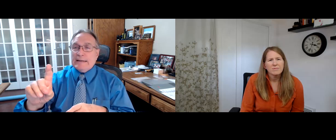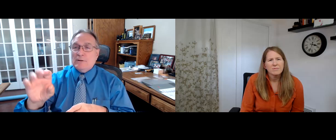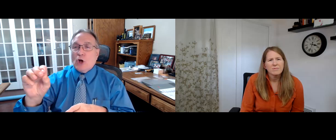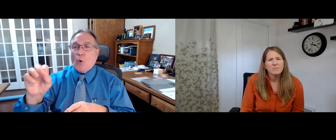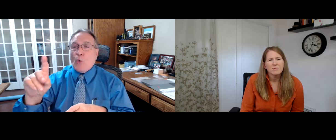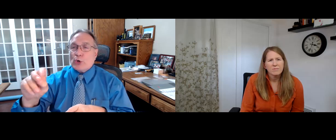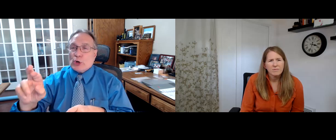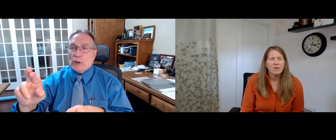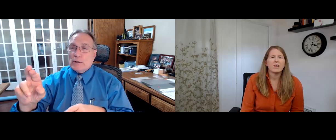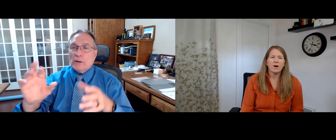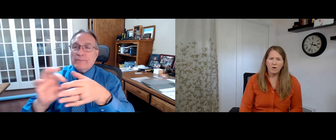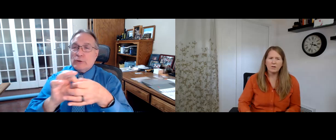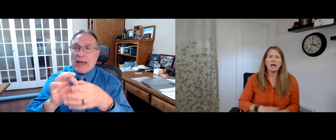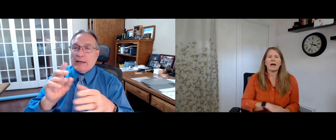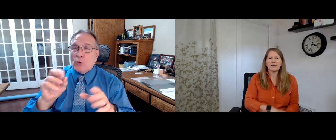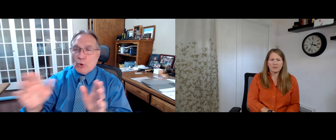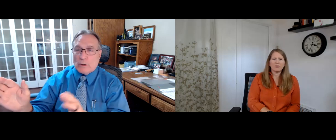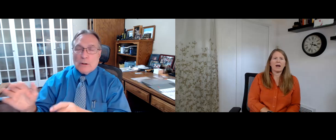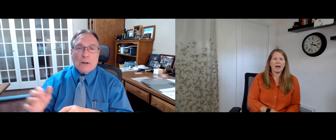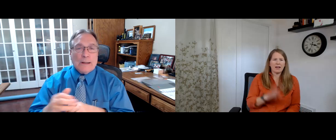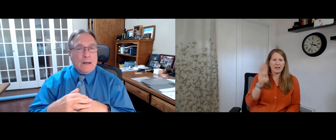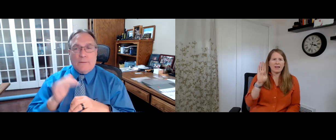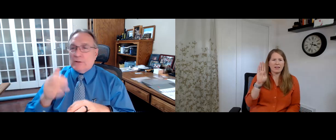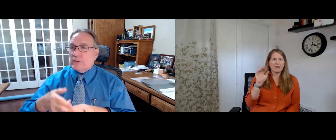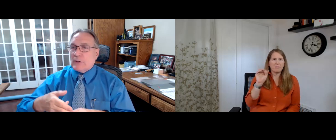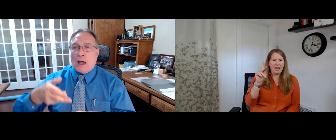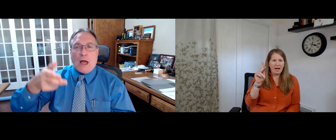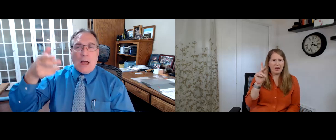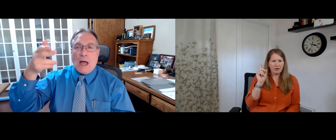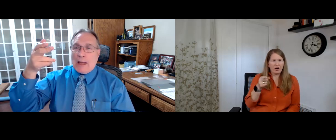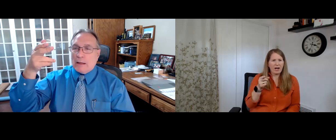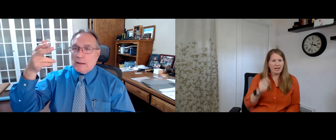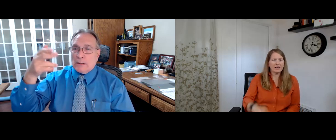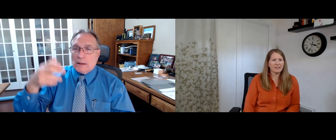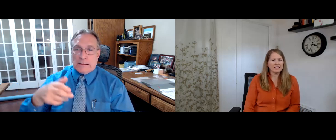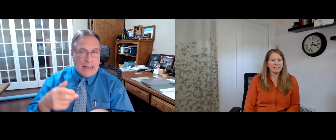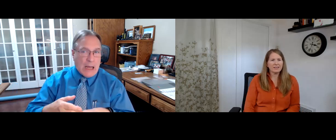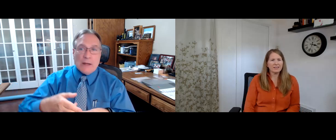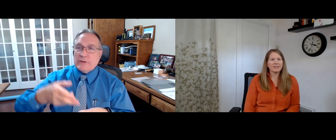United Order. United Order. This is a high